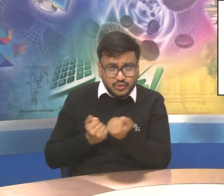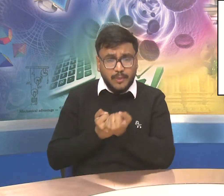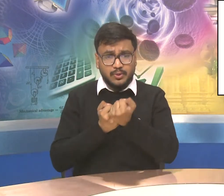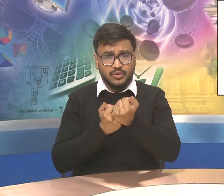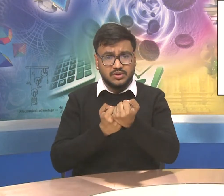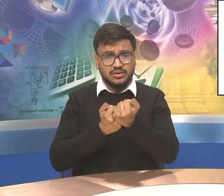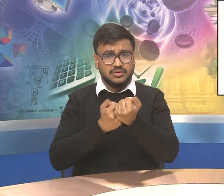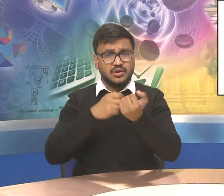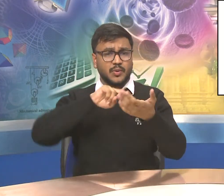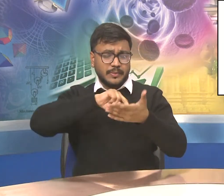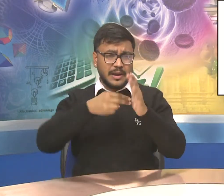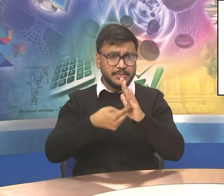Next is supplement.